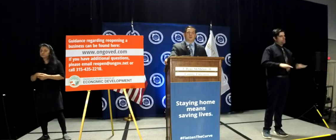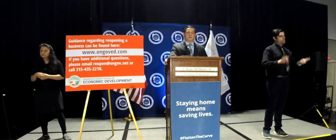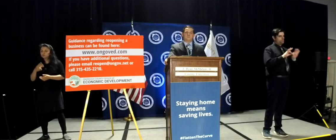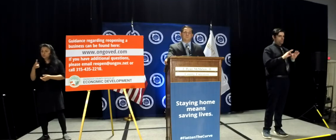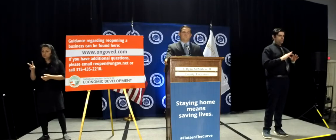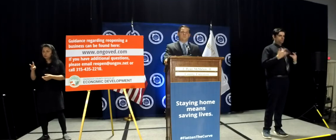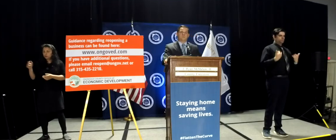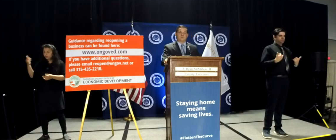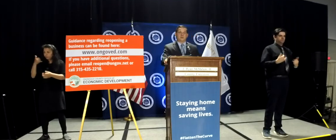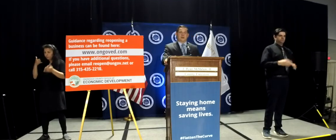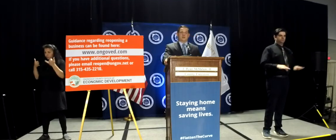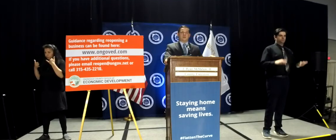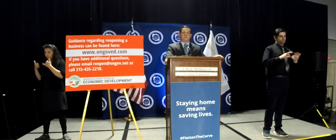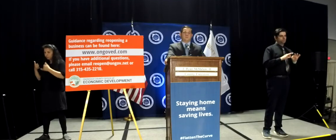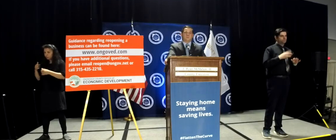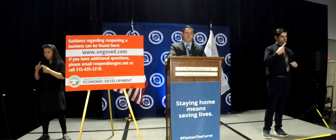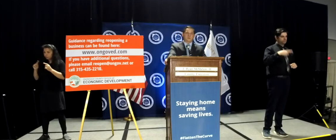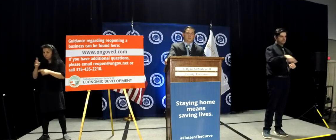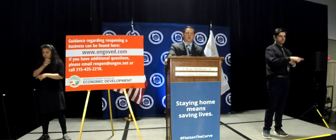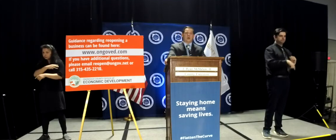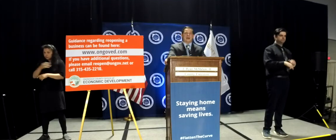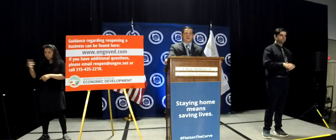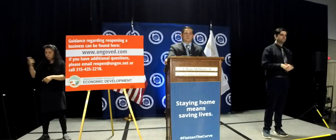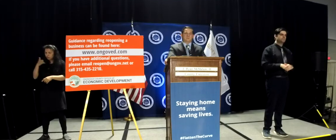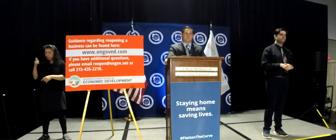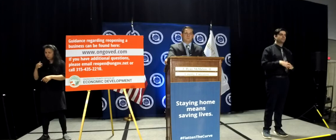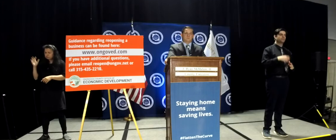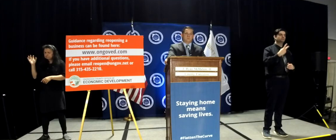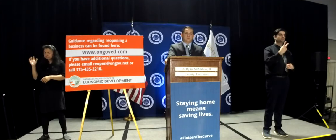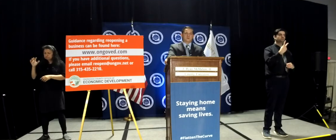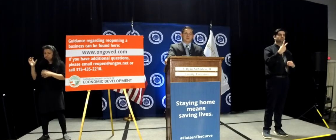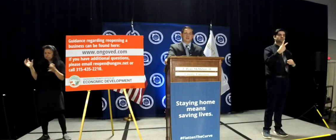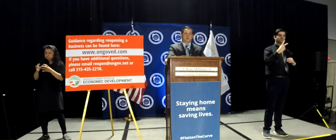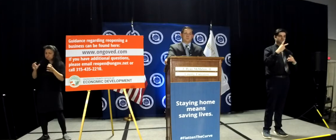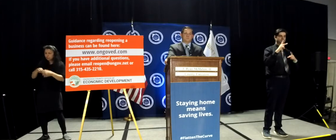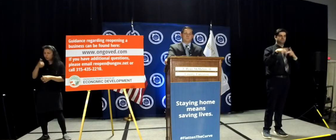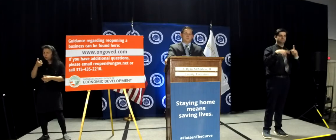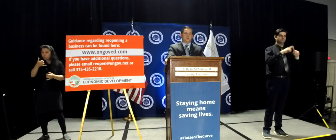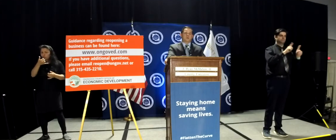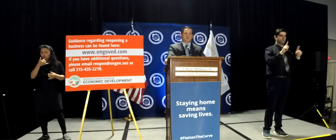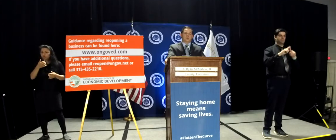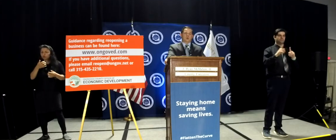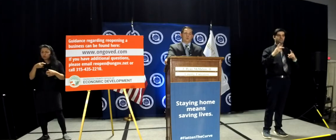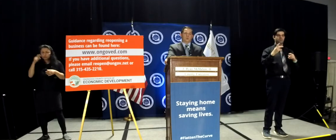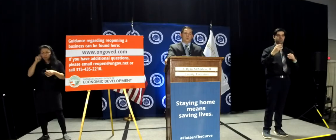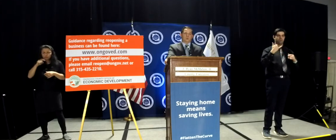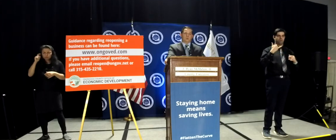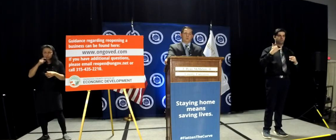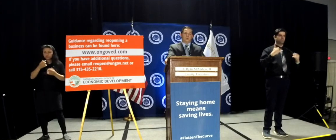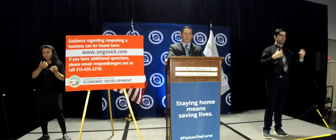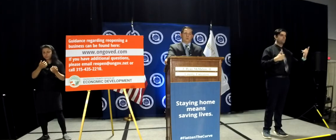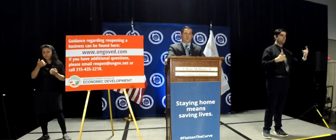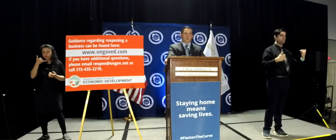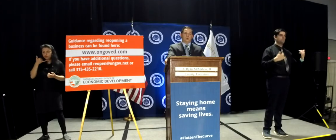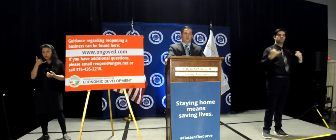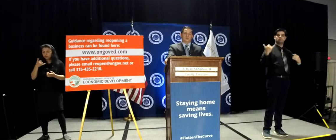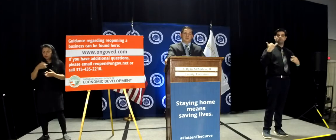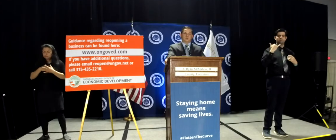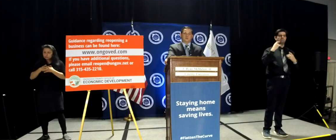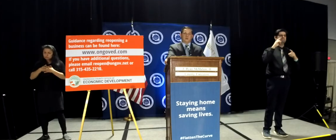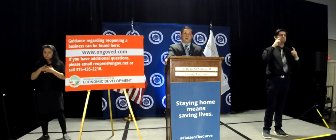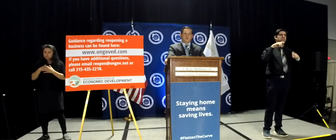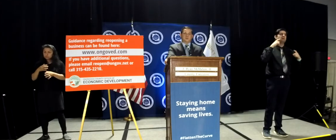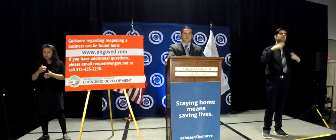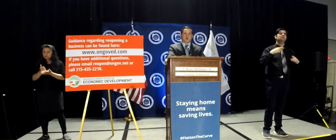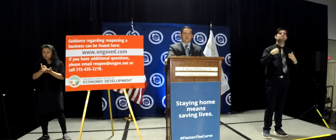Someone screaming and yelling, and someone crying because they're desperate. So over the